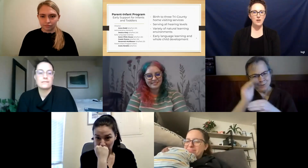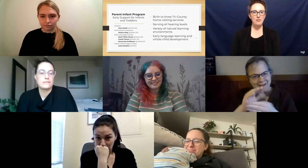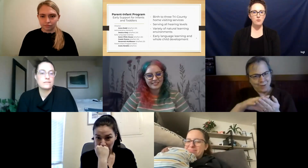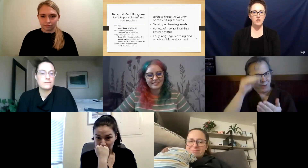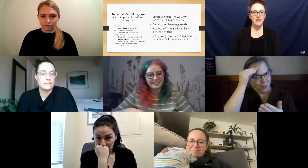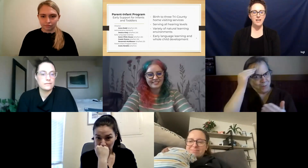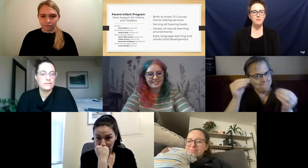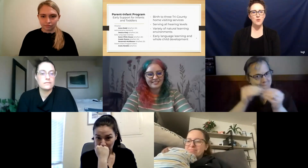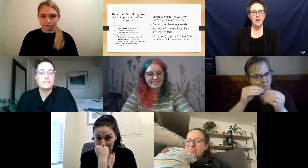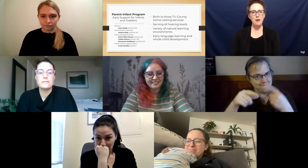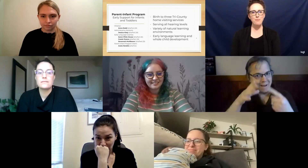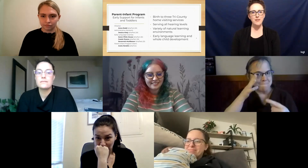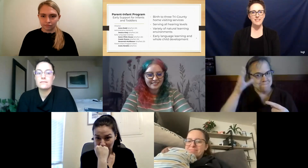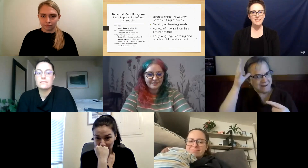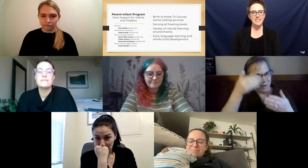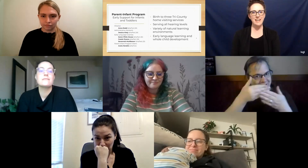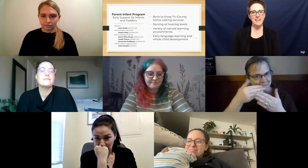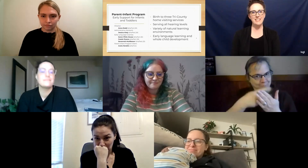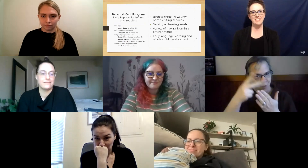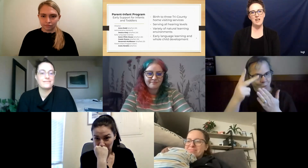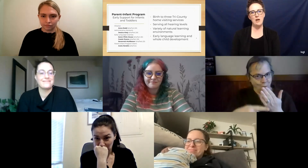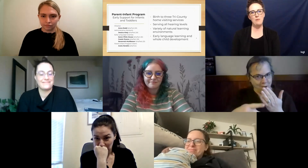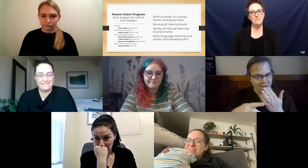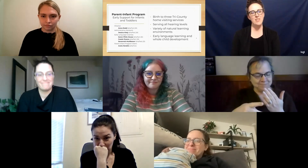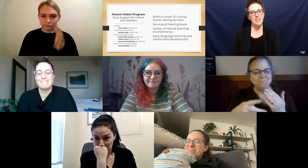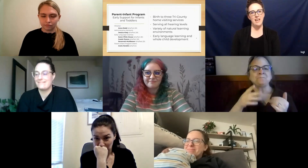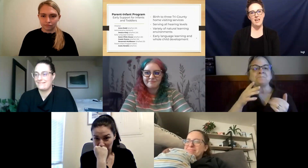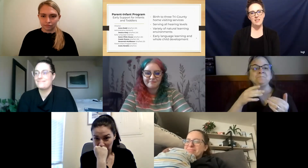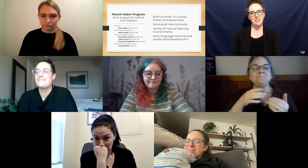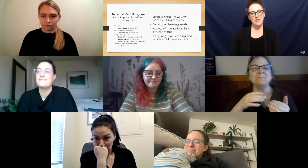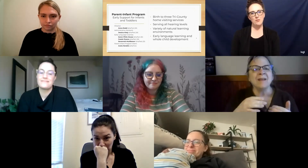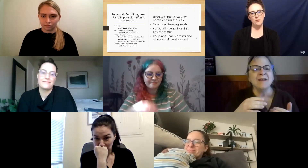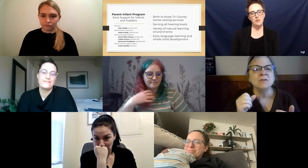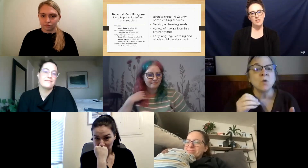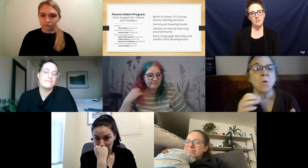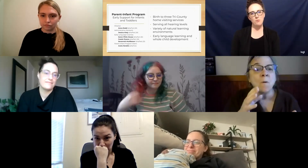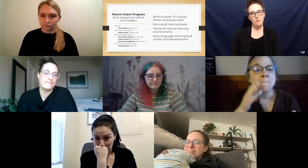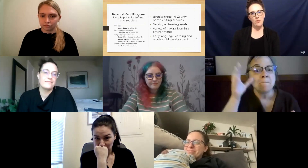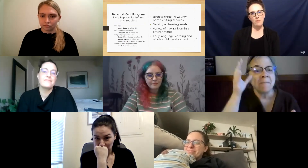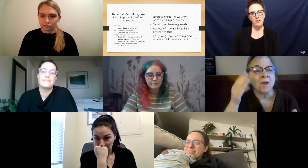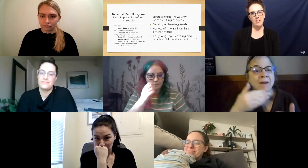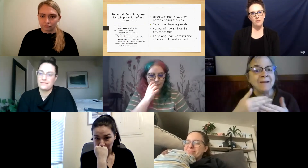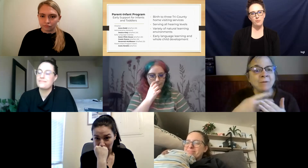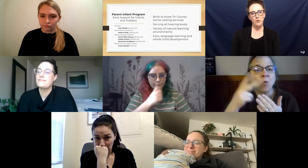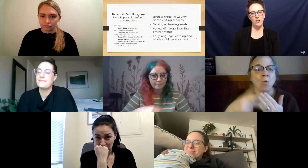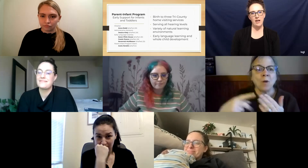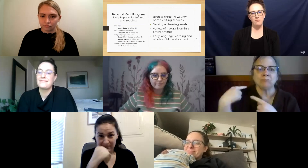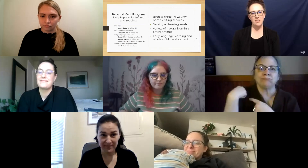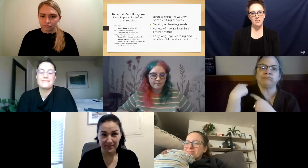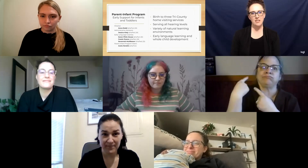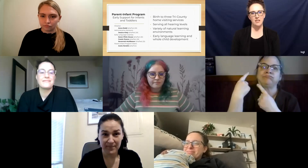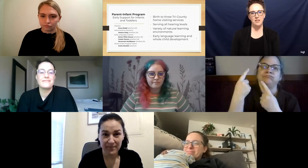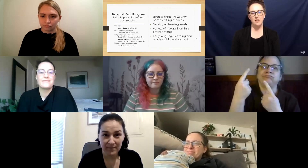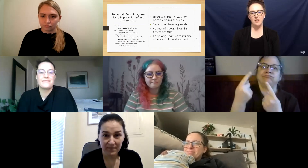Hello, everyone. I'm so happy you're here tonight. And we can learn some more about the parent-infant program.